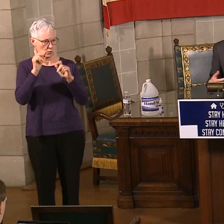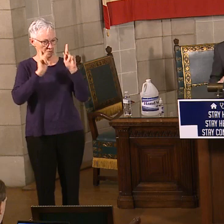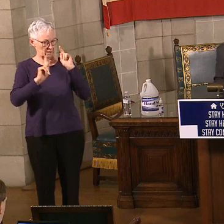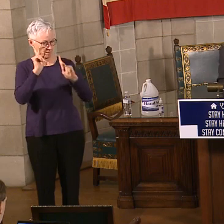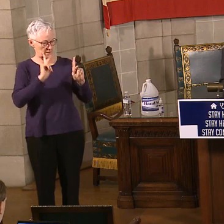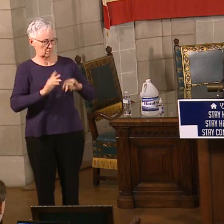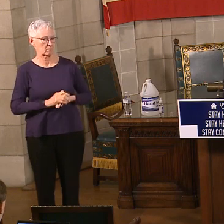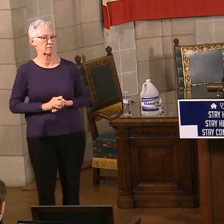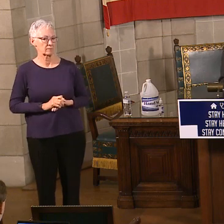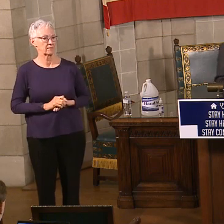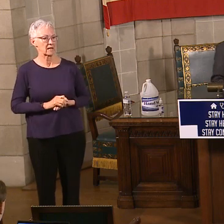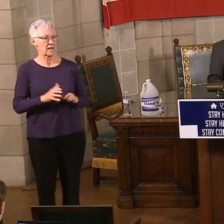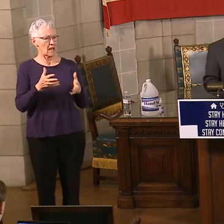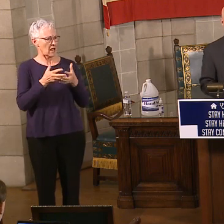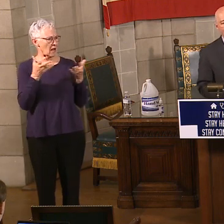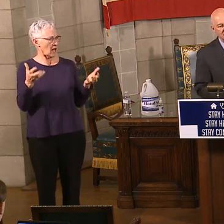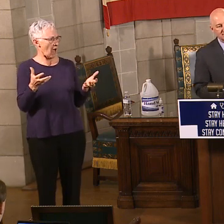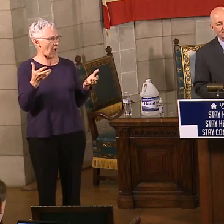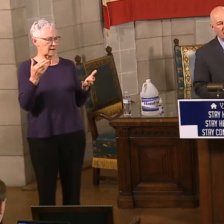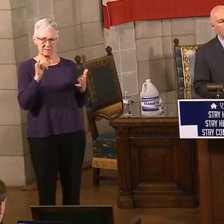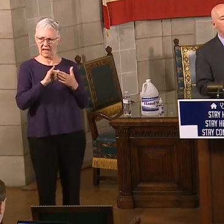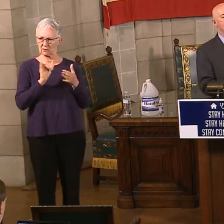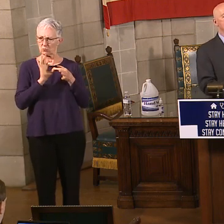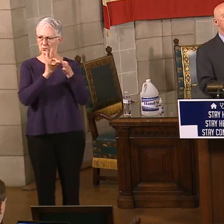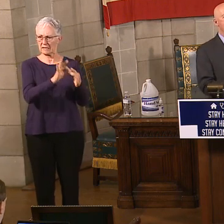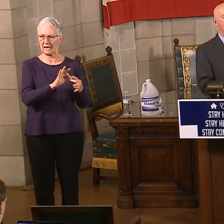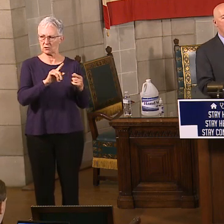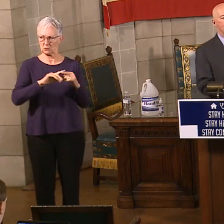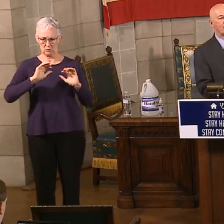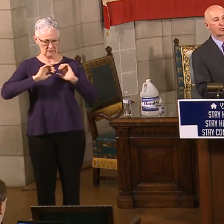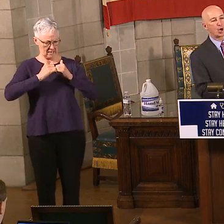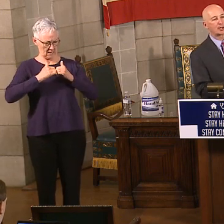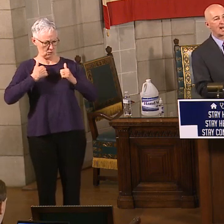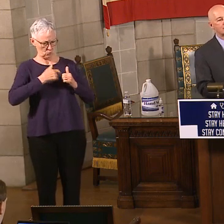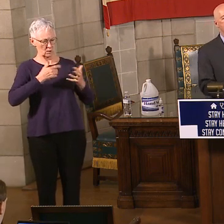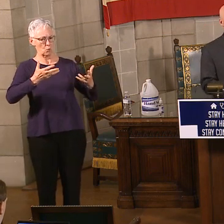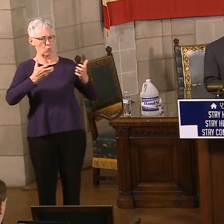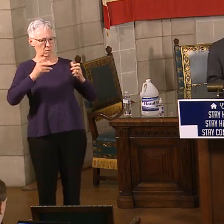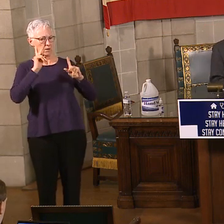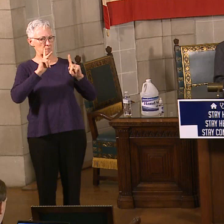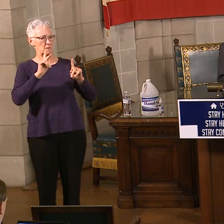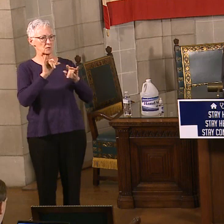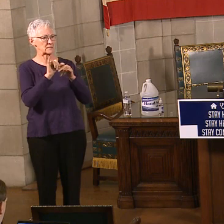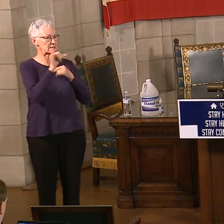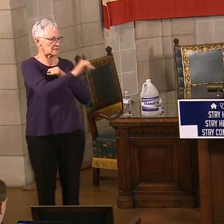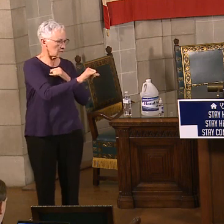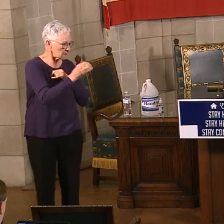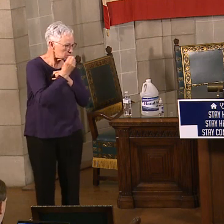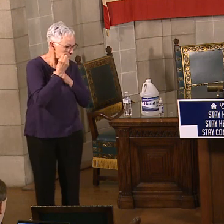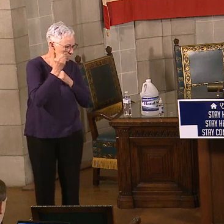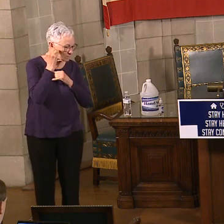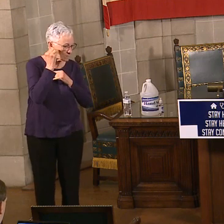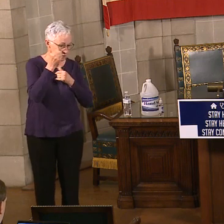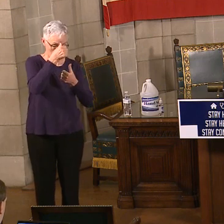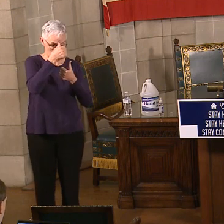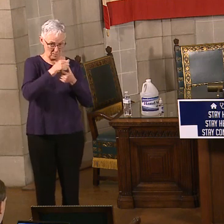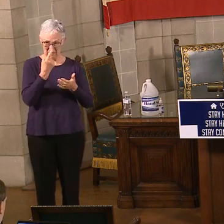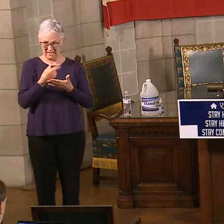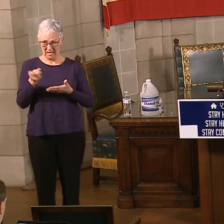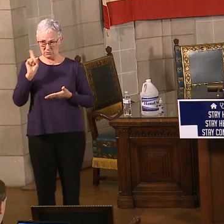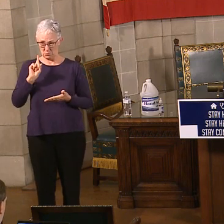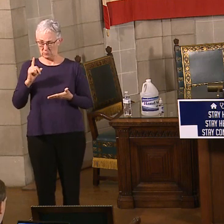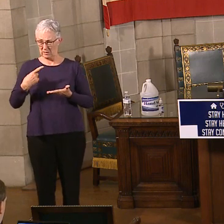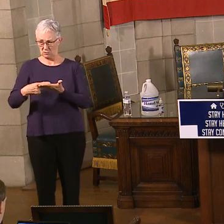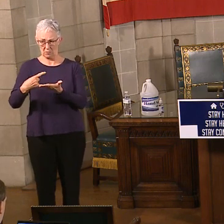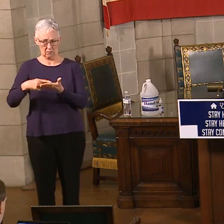regard to limiting social interactions, how we want people to stay home. You may recall last week that we had the Grocers Association and Kathy Sifkin here